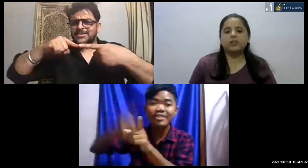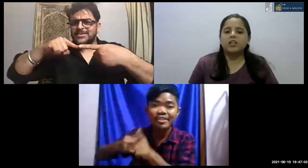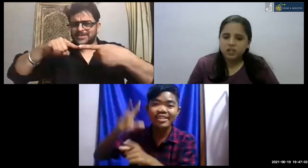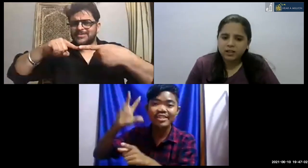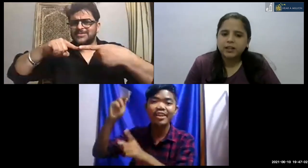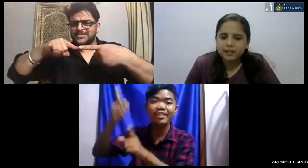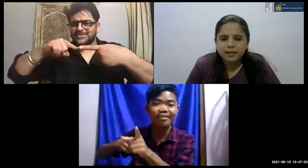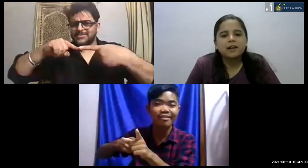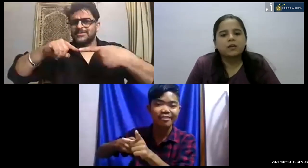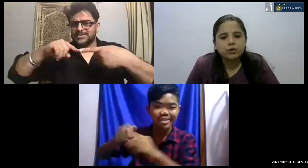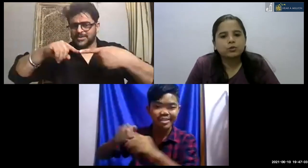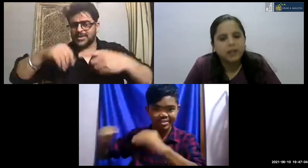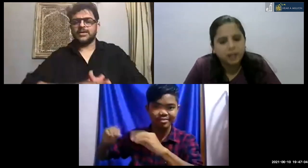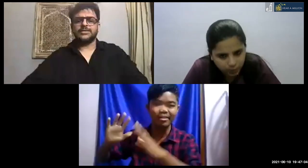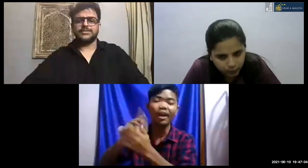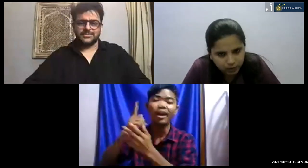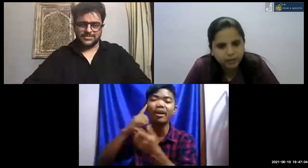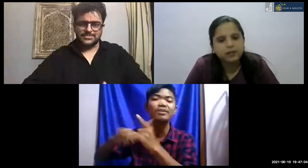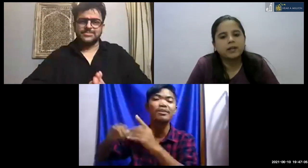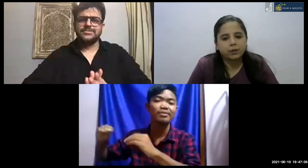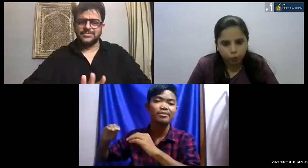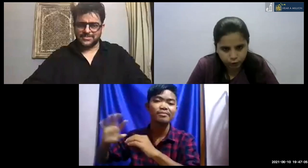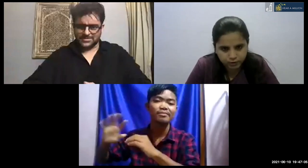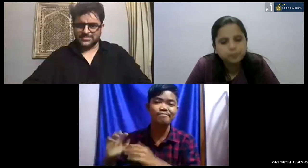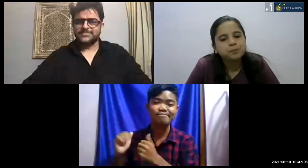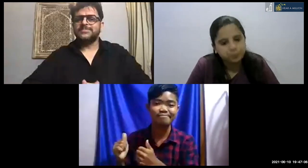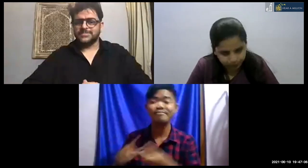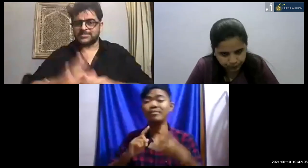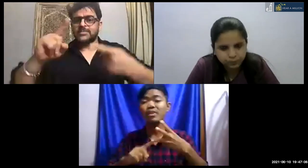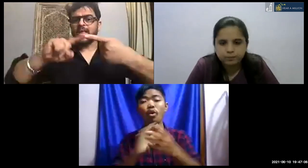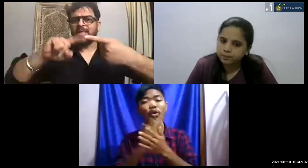I've been teaching Indian Sign Language to the hearing people in D.Ed course